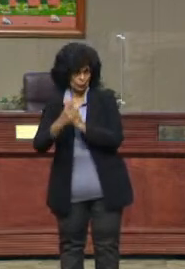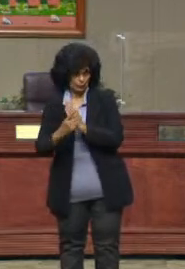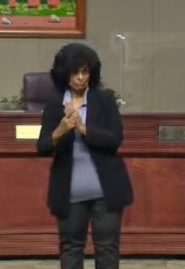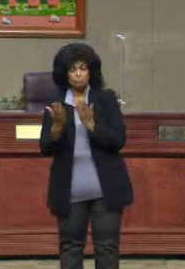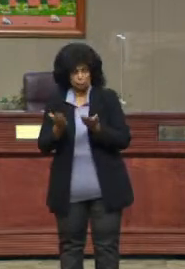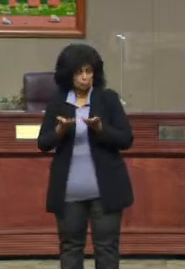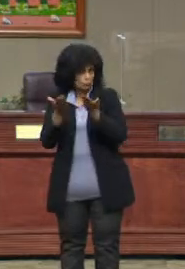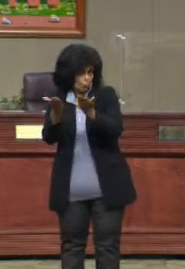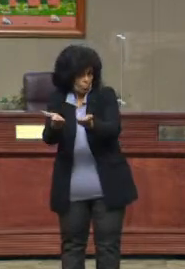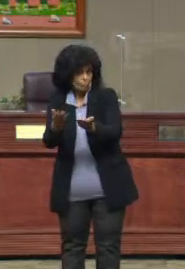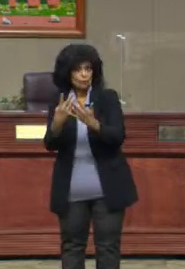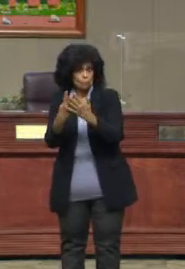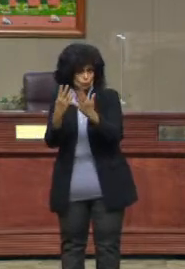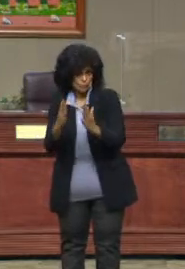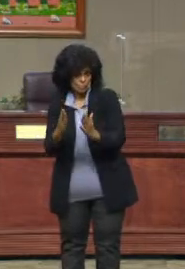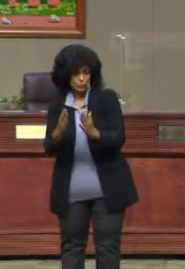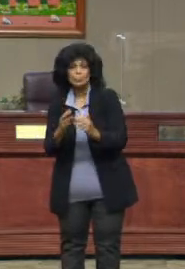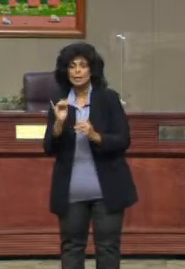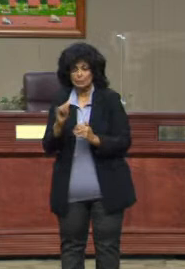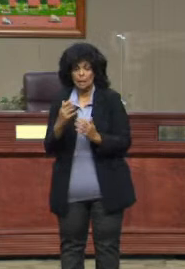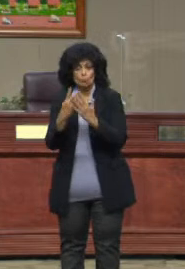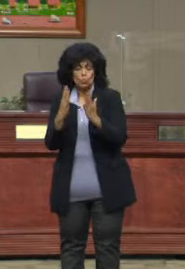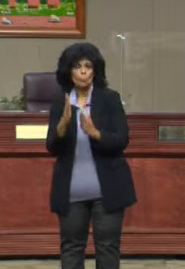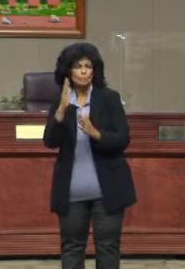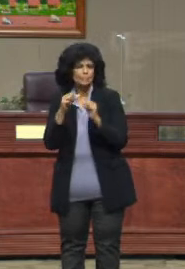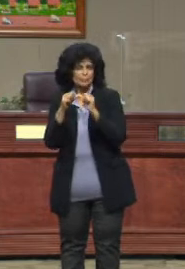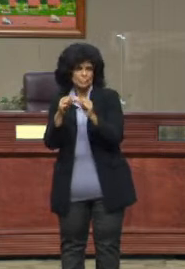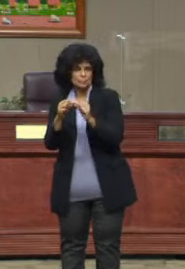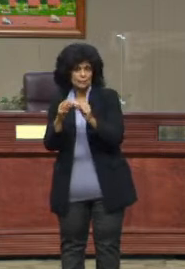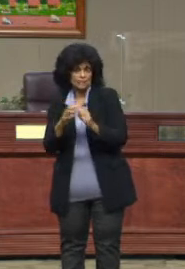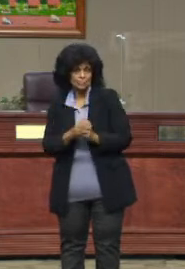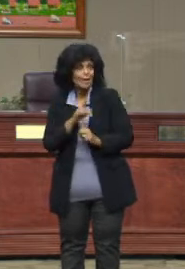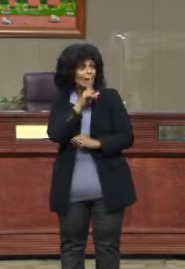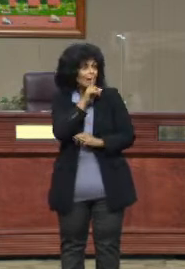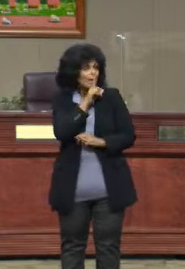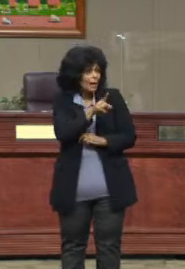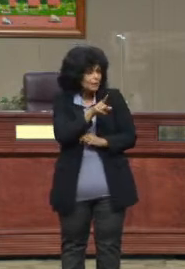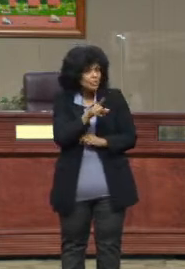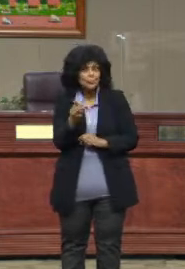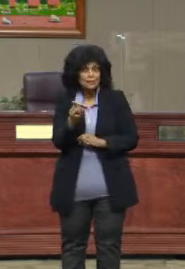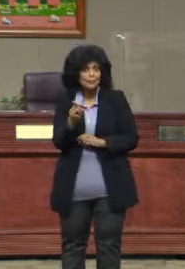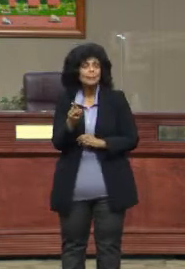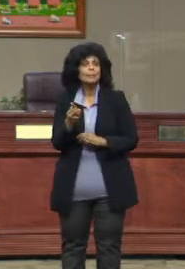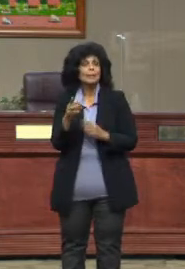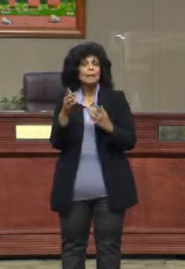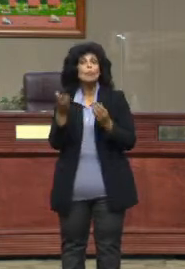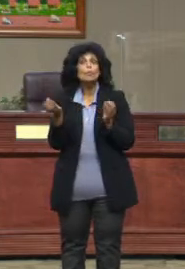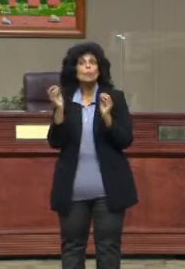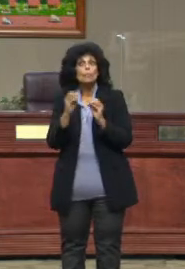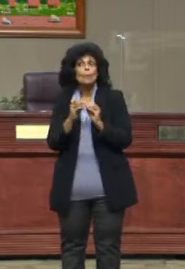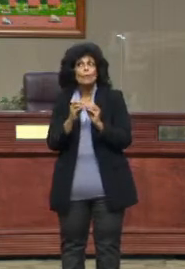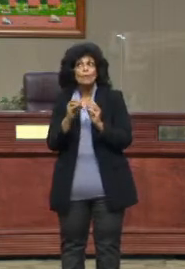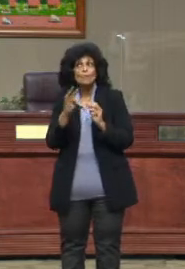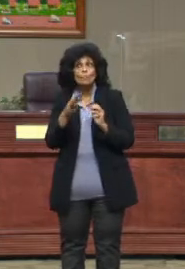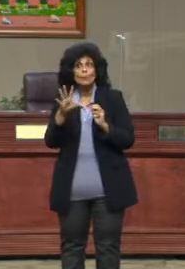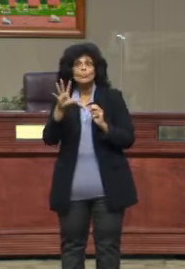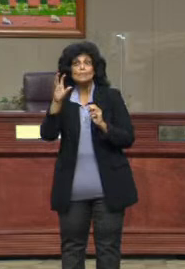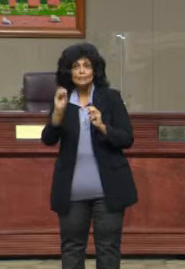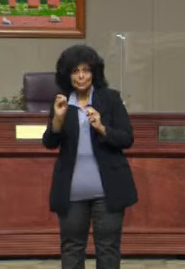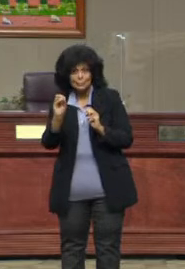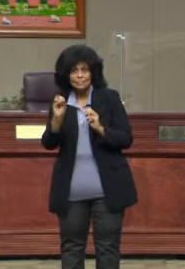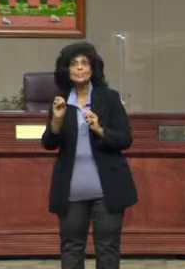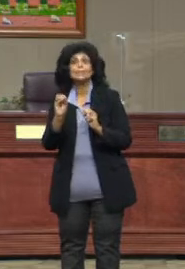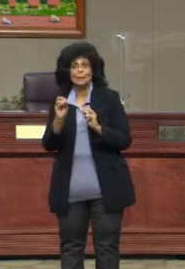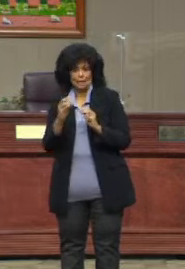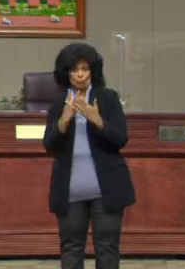the program will continue. In fact, there are another 450 inmates who